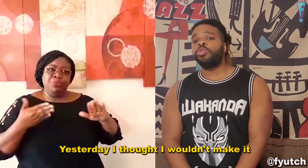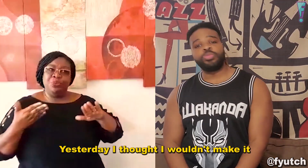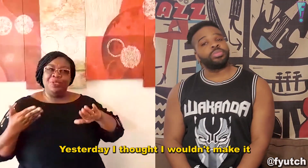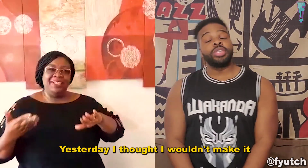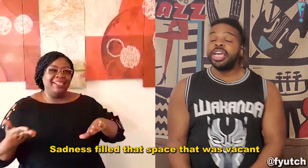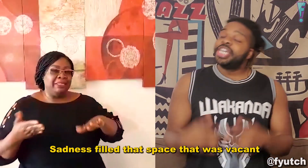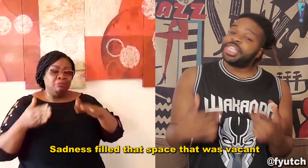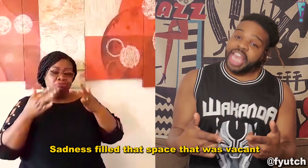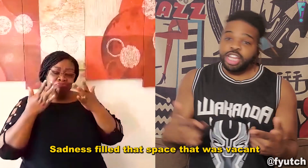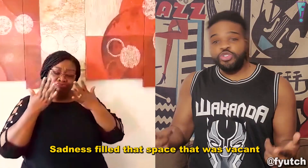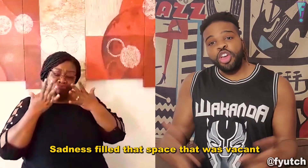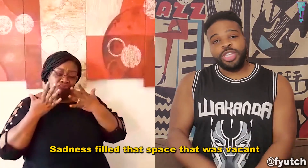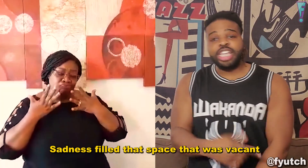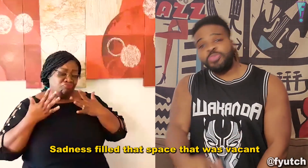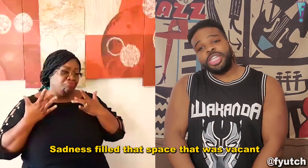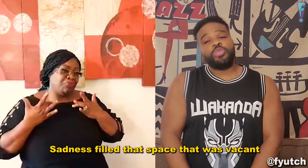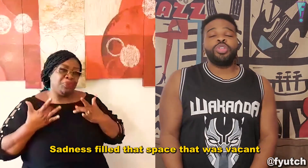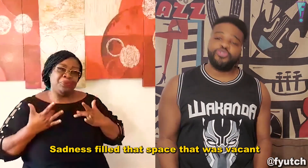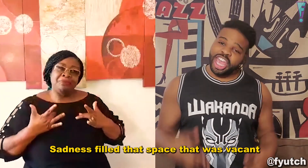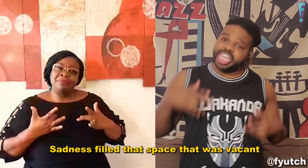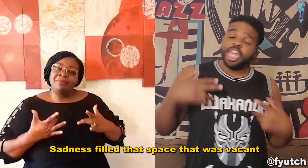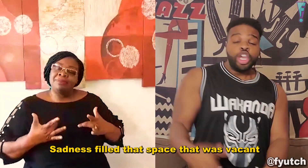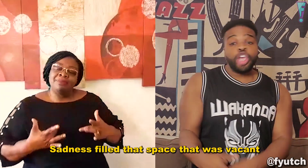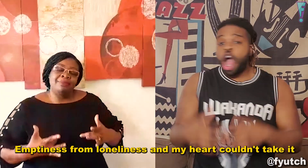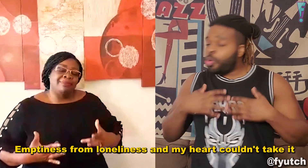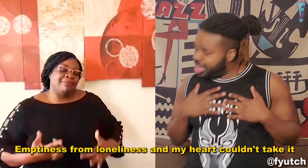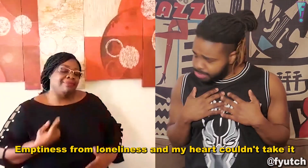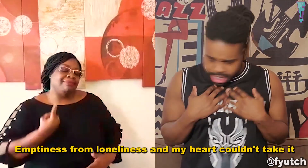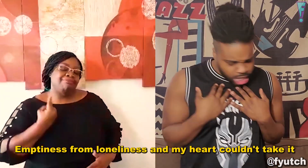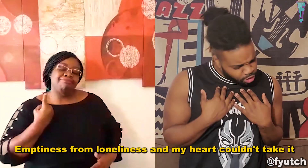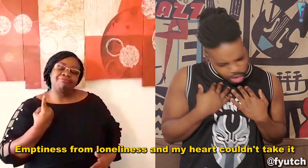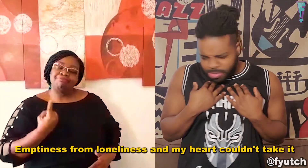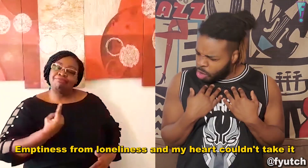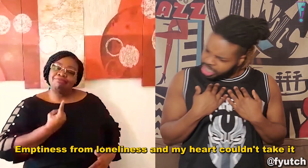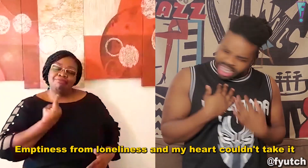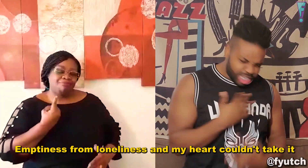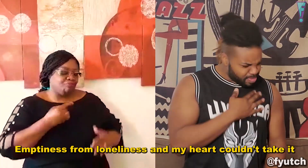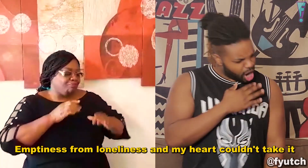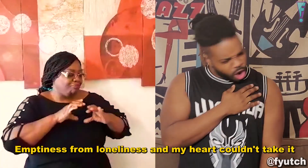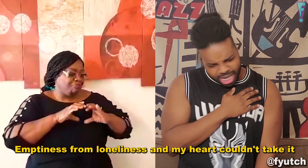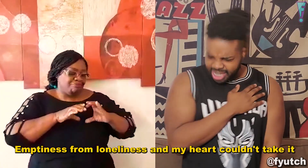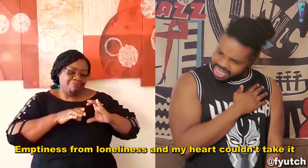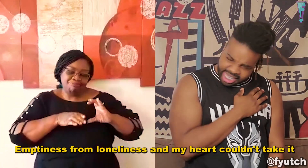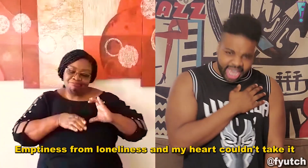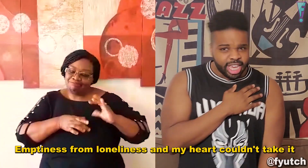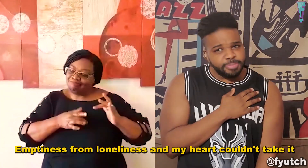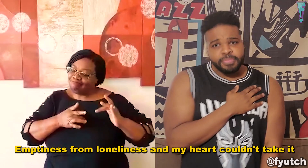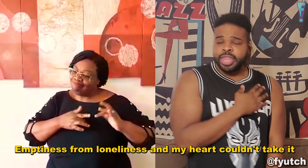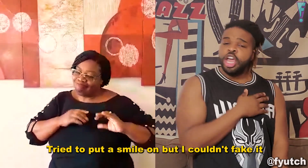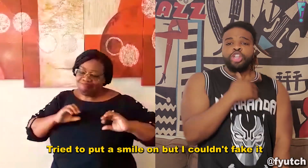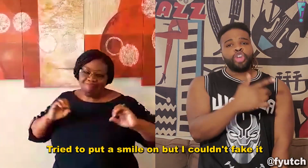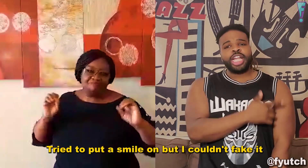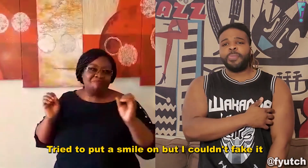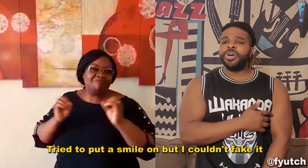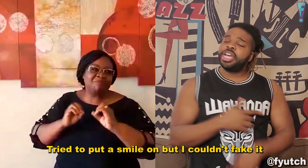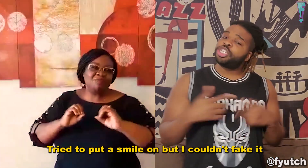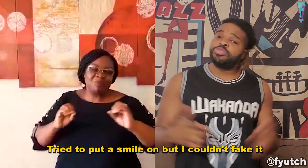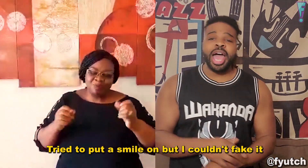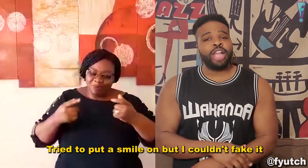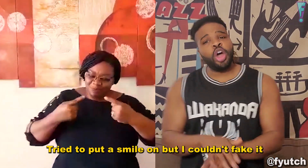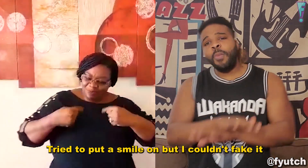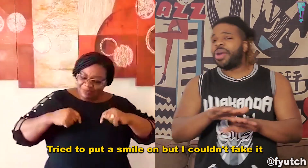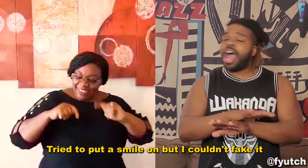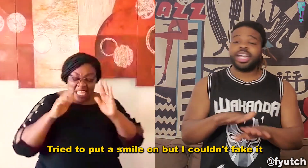no. Sadness filled that space that was vacant. Y'all, emptiness from loneliness, and my heart couldn't take it. Tried to put